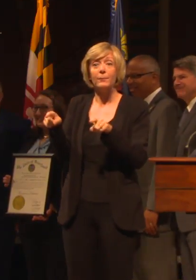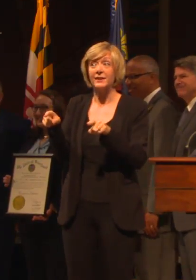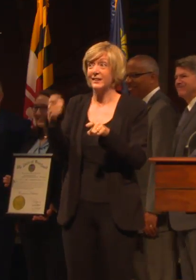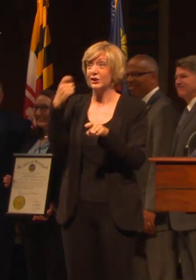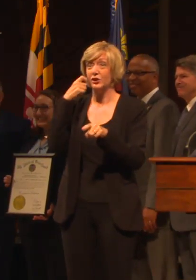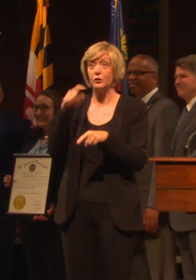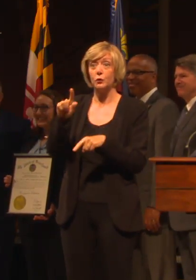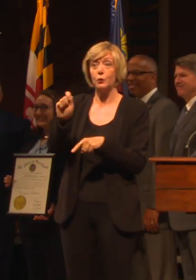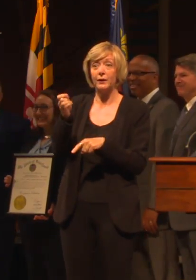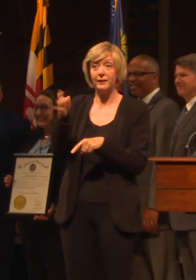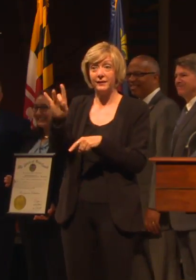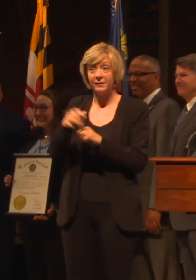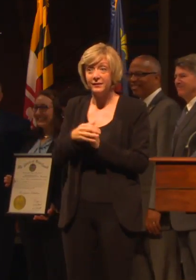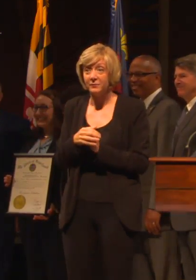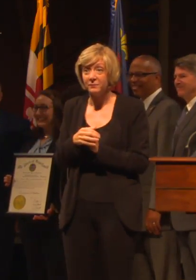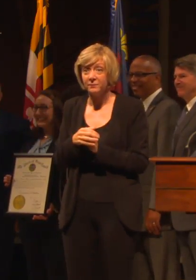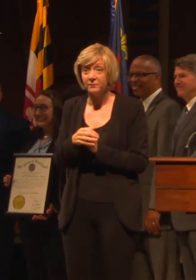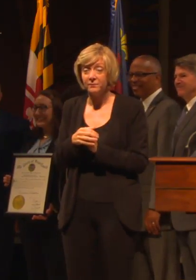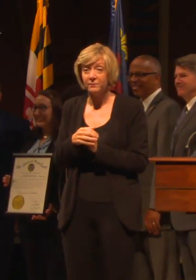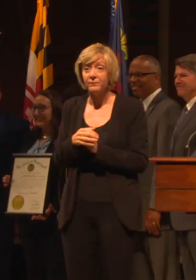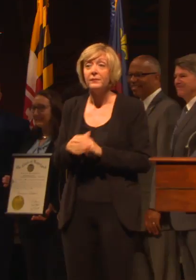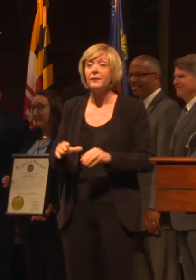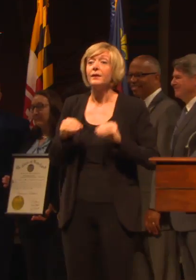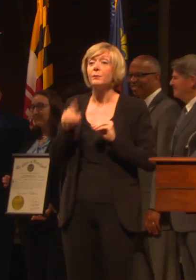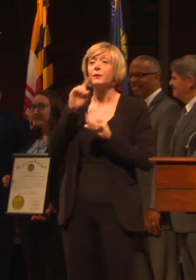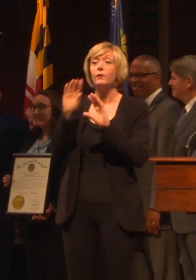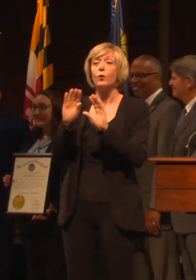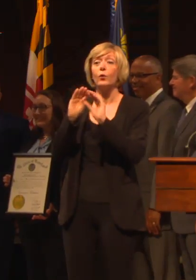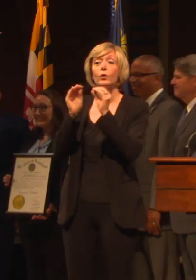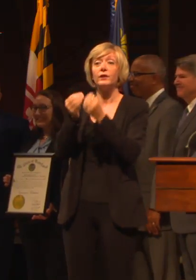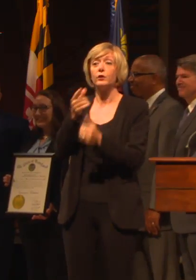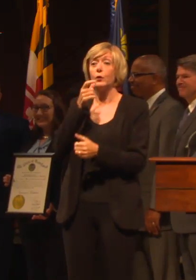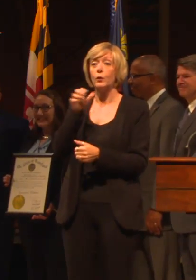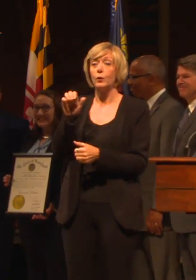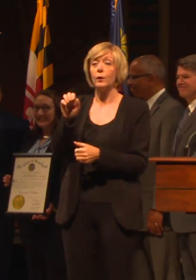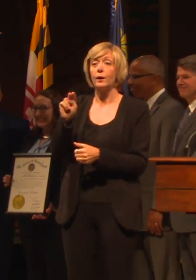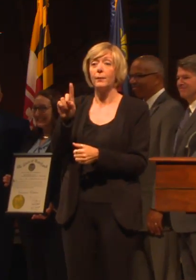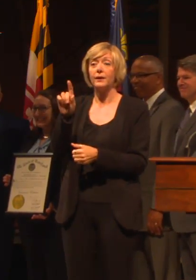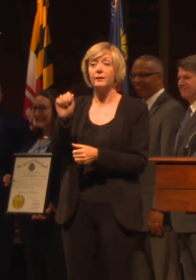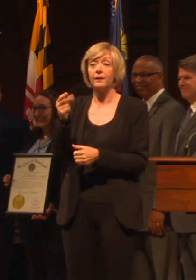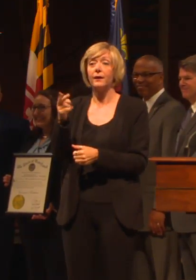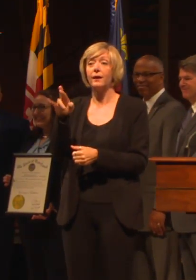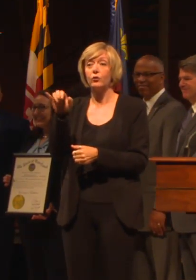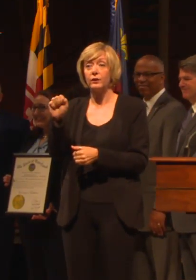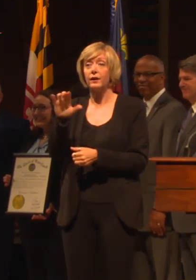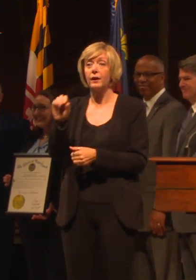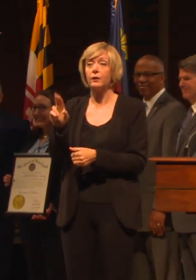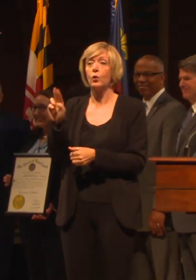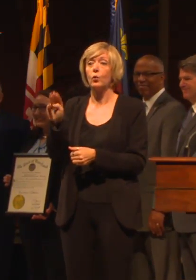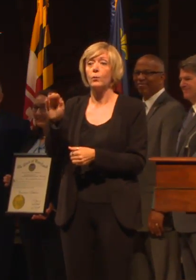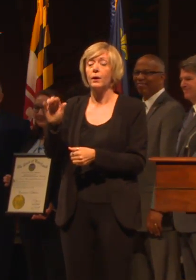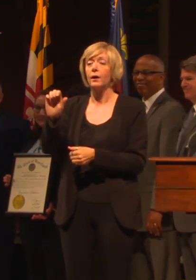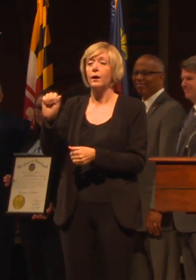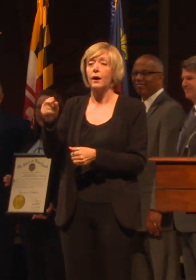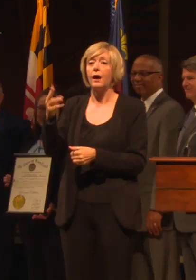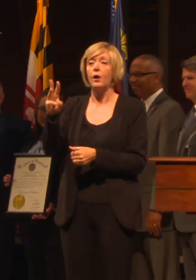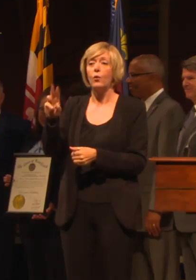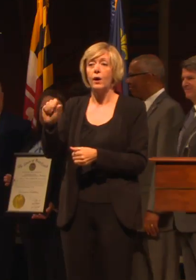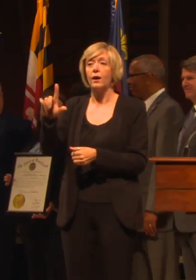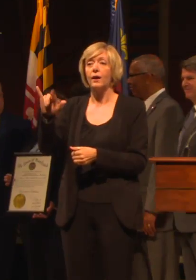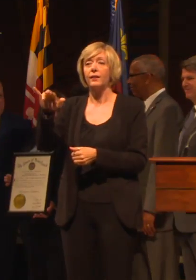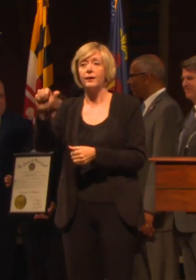year alone. Accepting this citation today is Amanda Harris and Uma Alawaliya. Thank